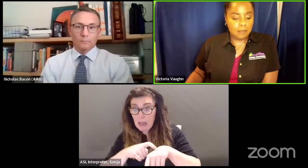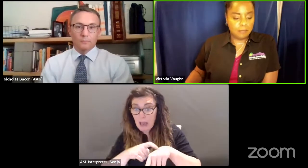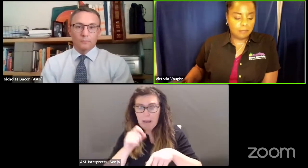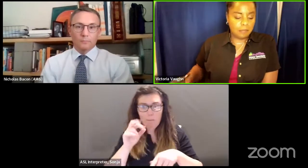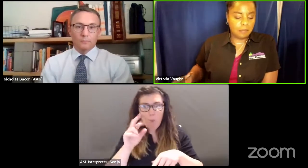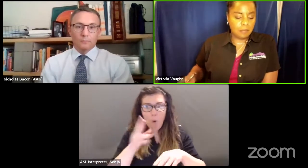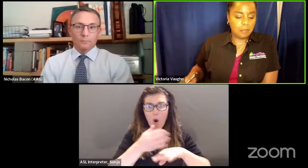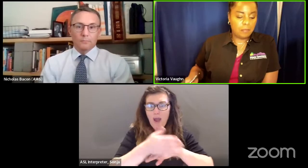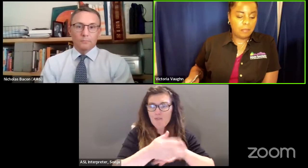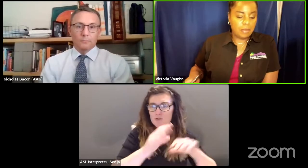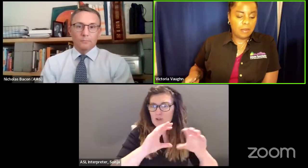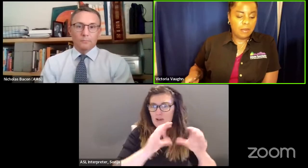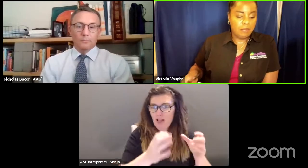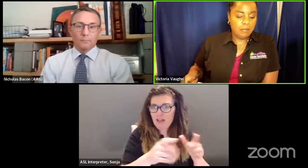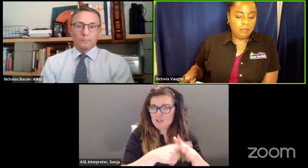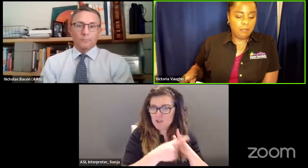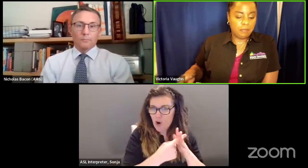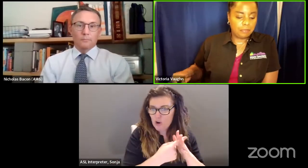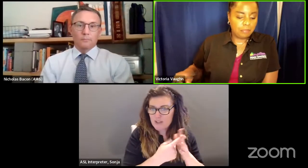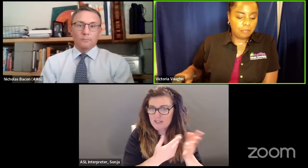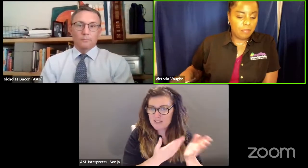started.